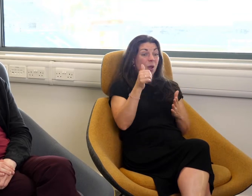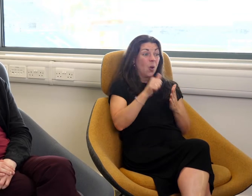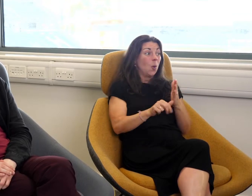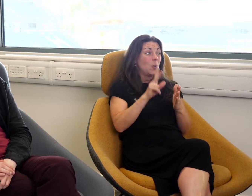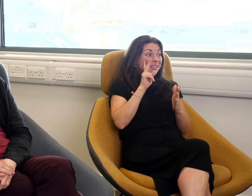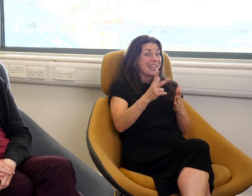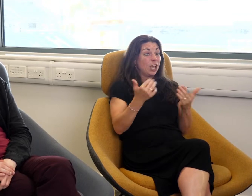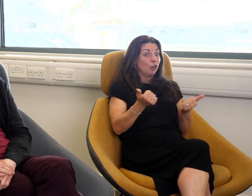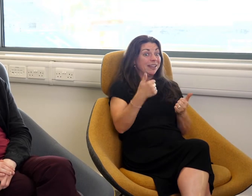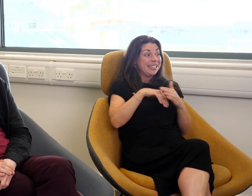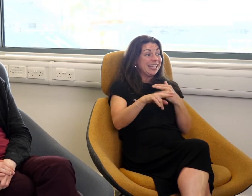more of that to come.